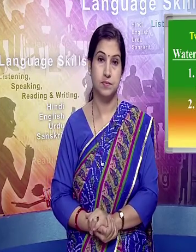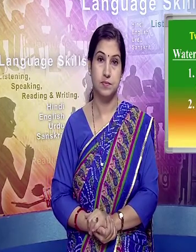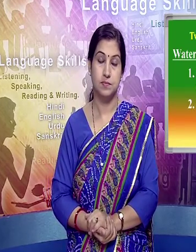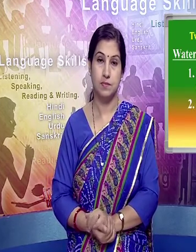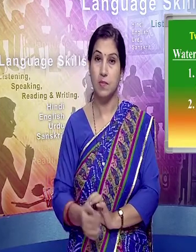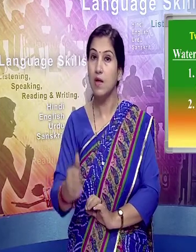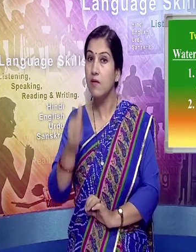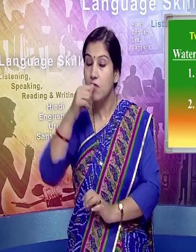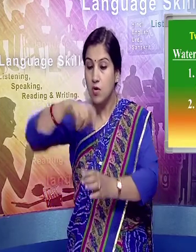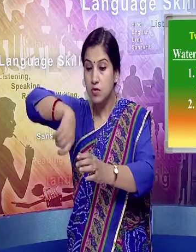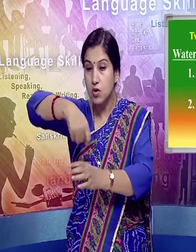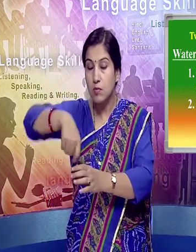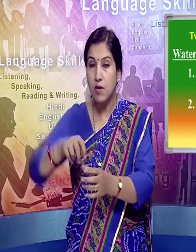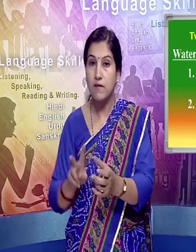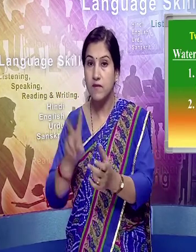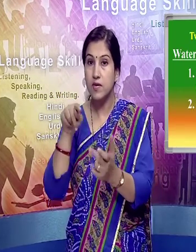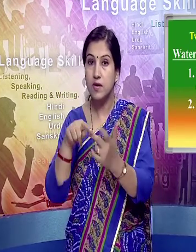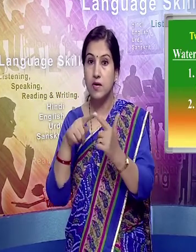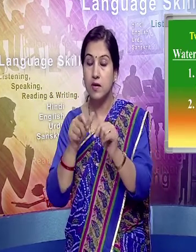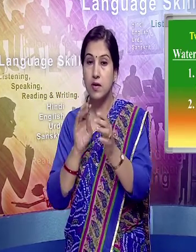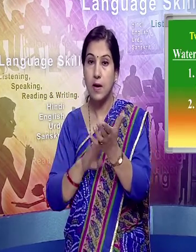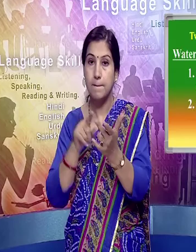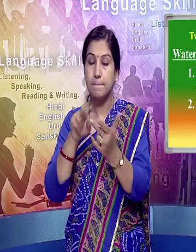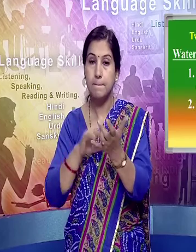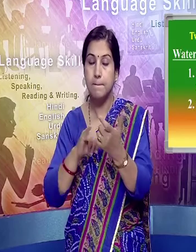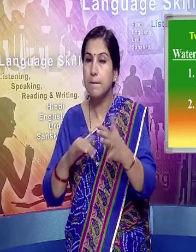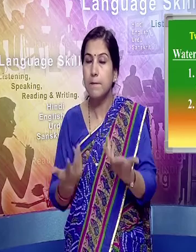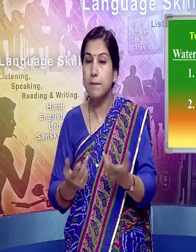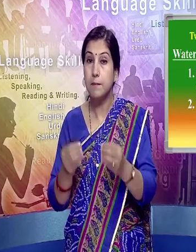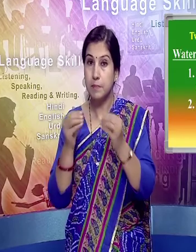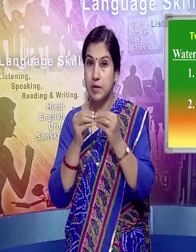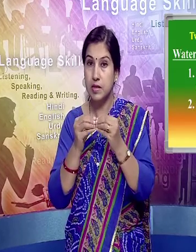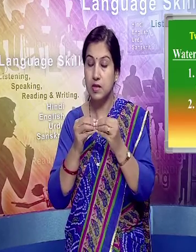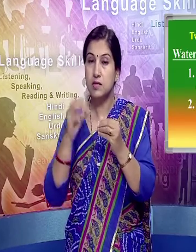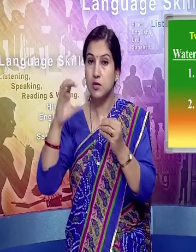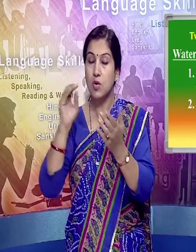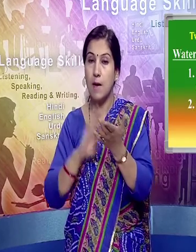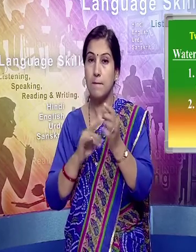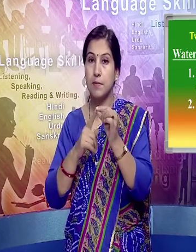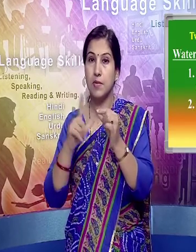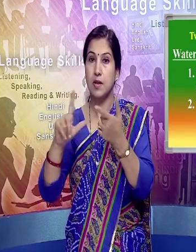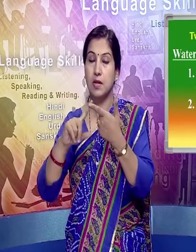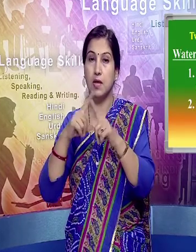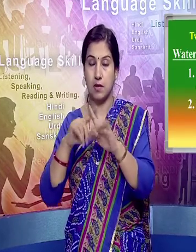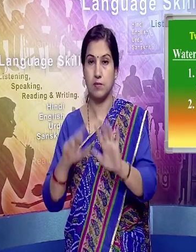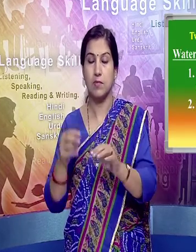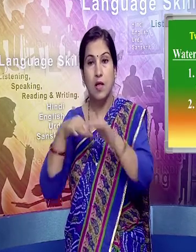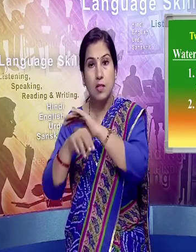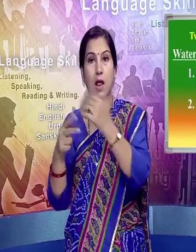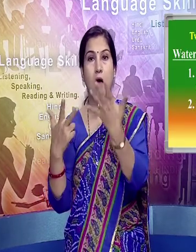Water-soluble vitamins are vitamin B complex, which include 8 vitamins,